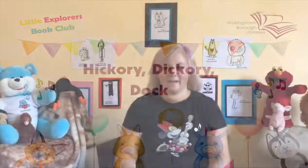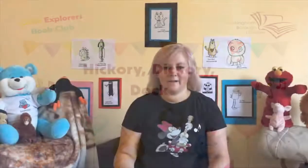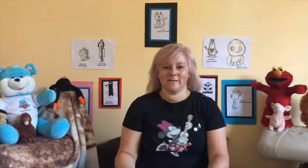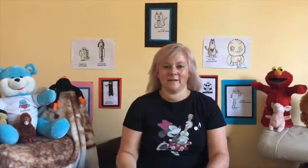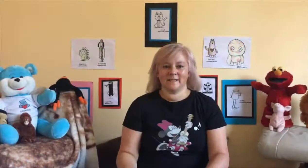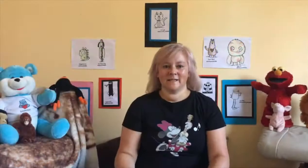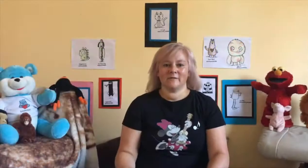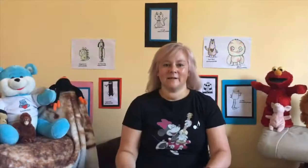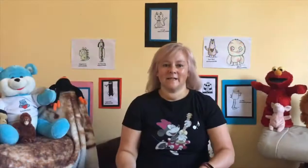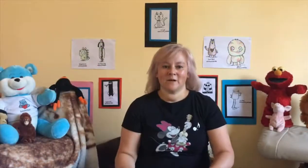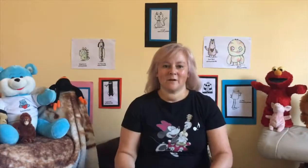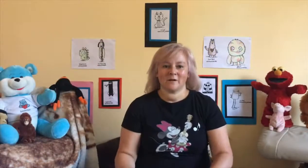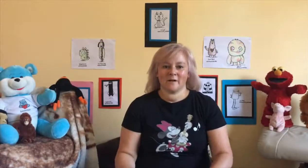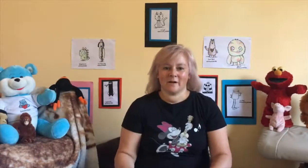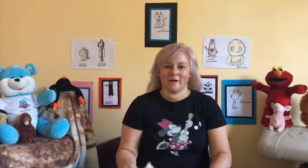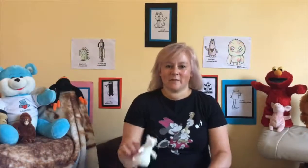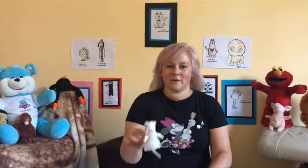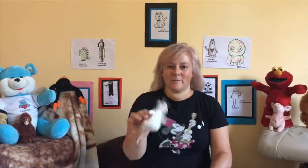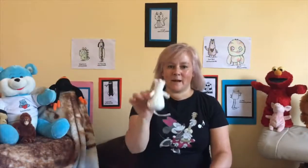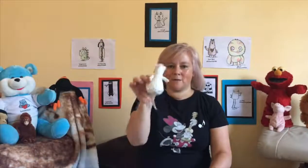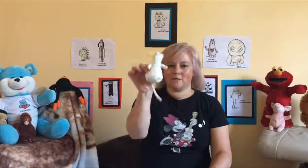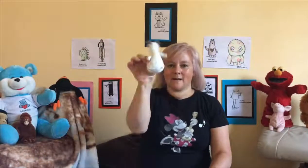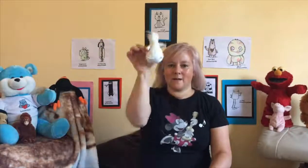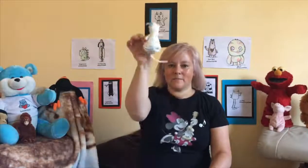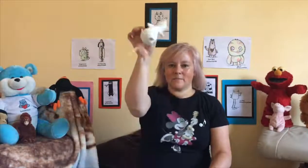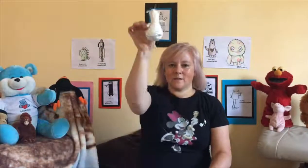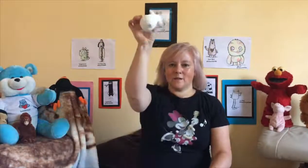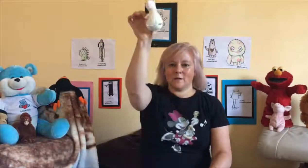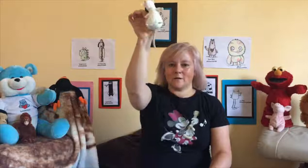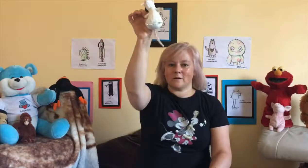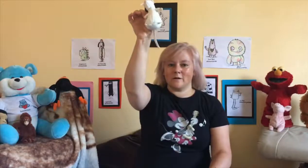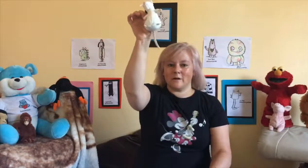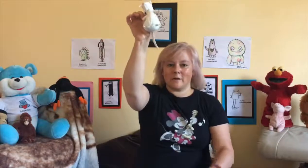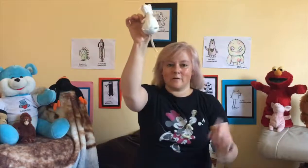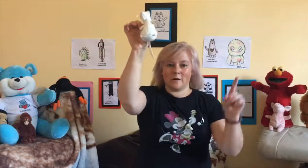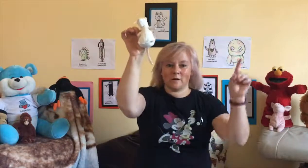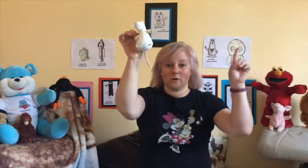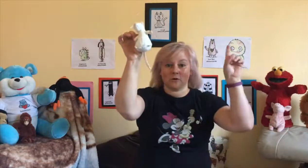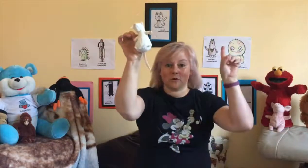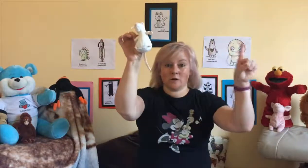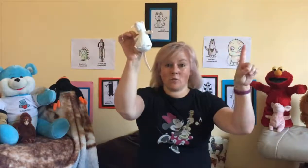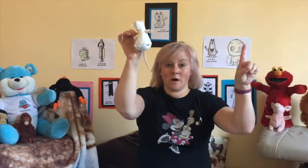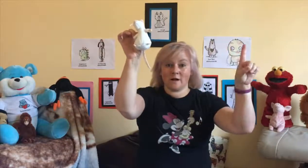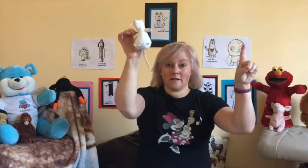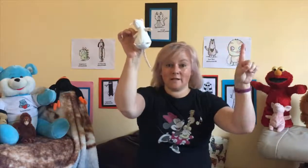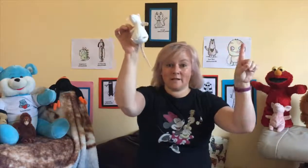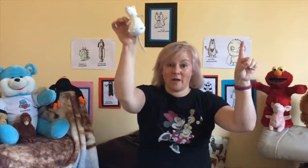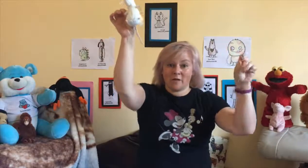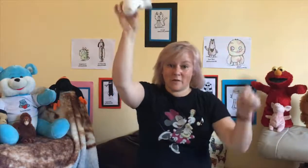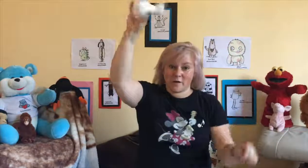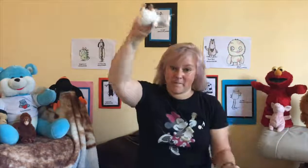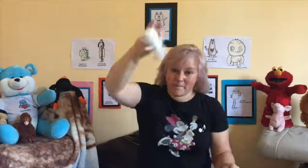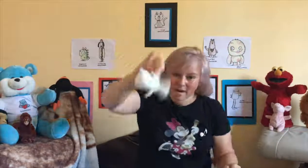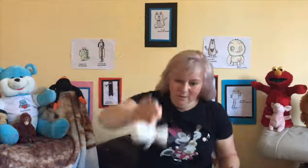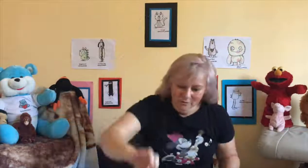Hickory dickory dock. The mouse ran up the clock. The clock struck one. The mouse